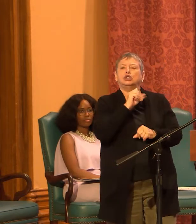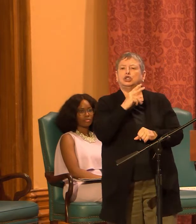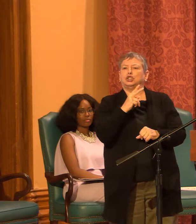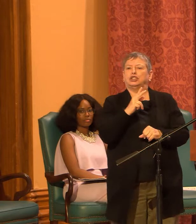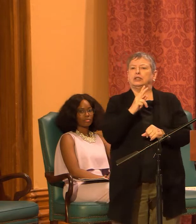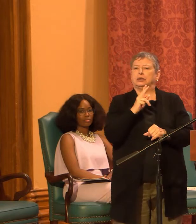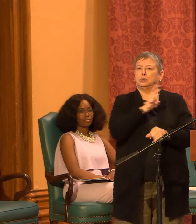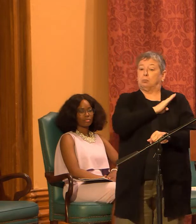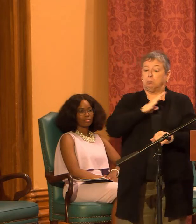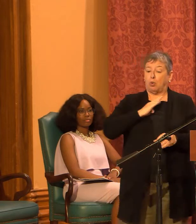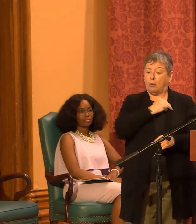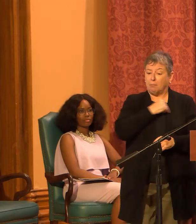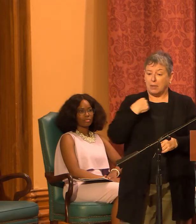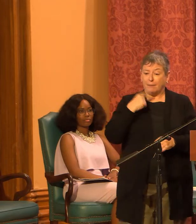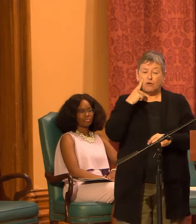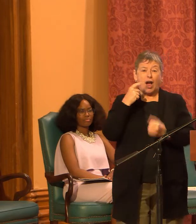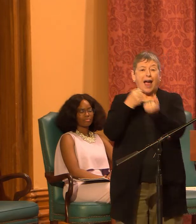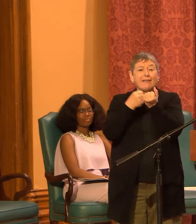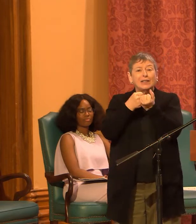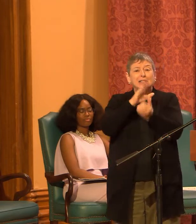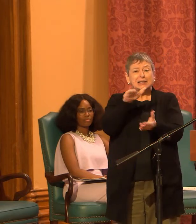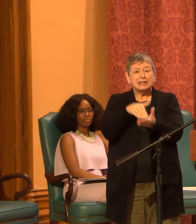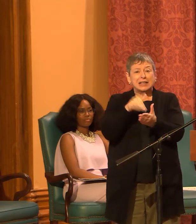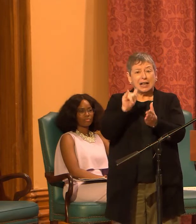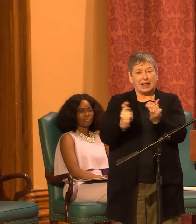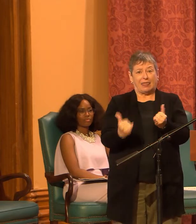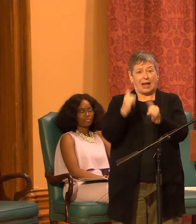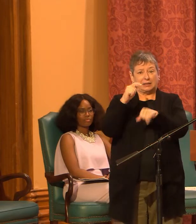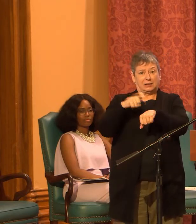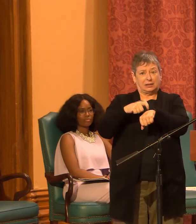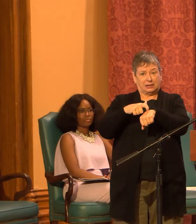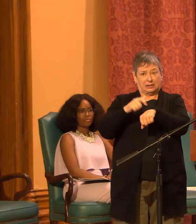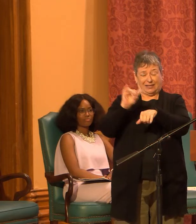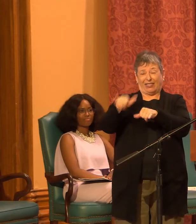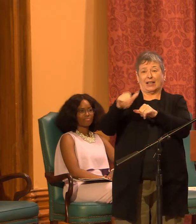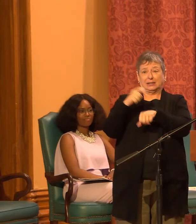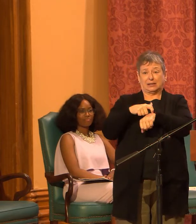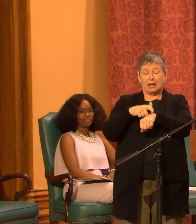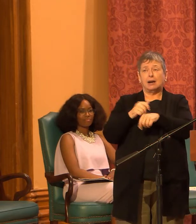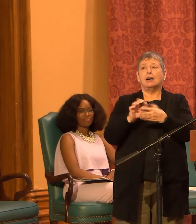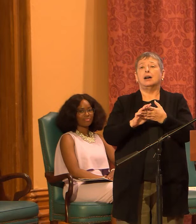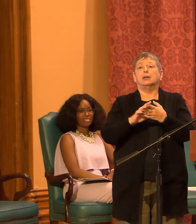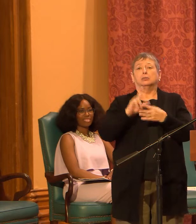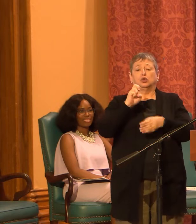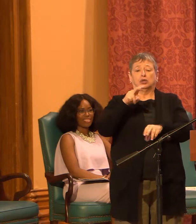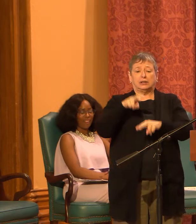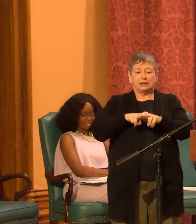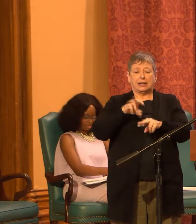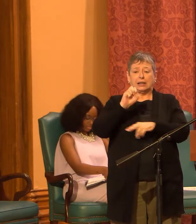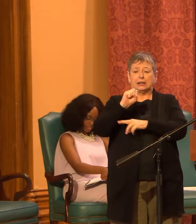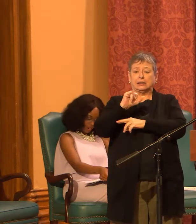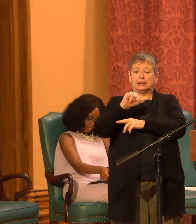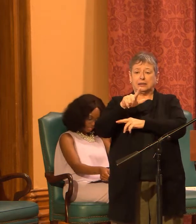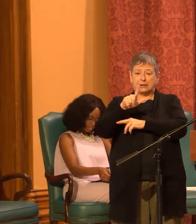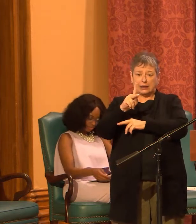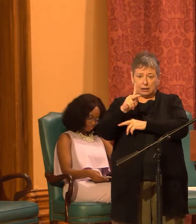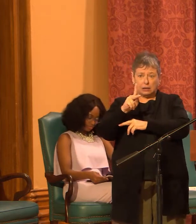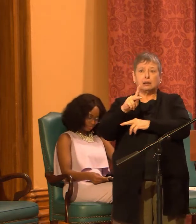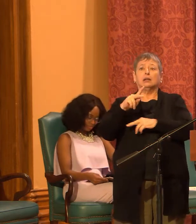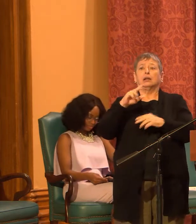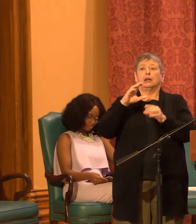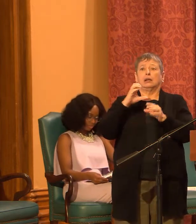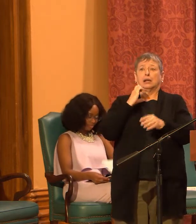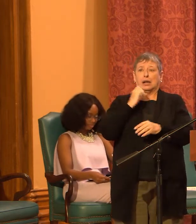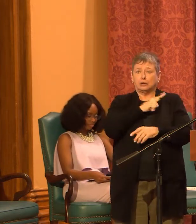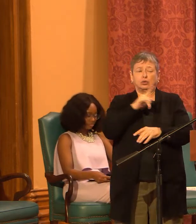was a board member of the Advocacy Center at the time. Now it's recognized as Disability Rights. She sat on the Silk Council, and she just touched so